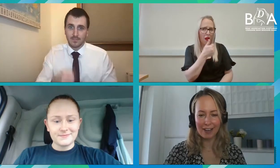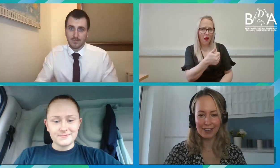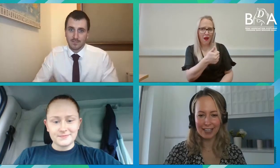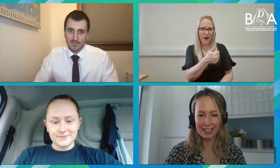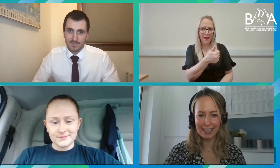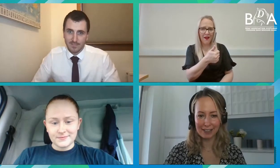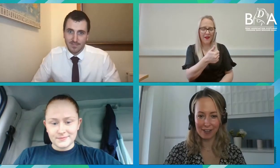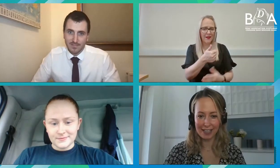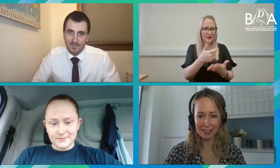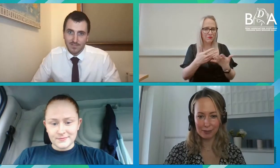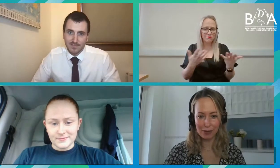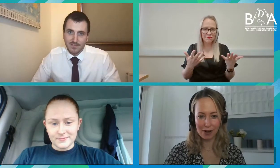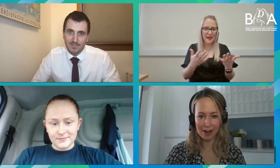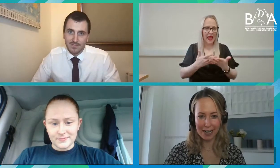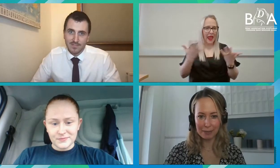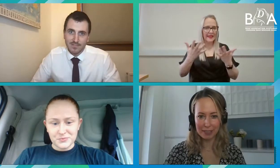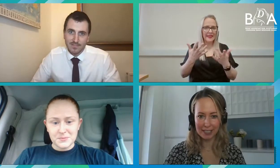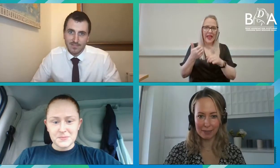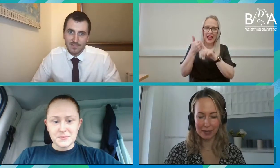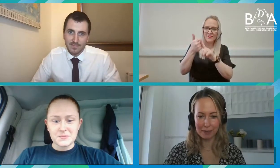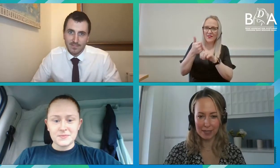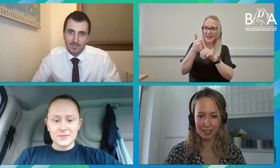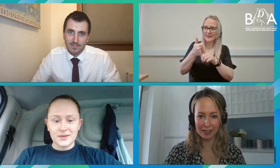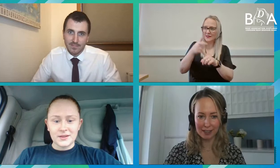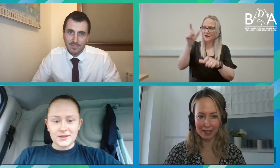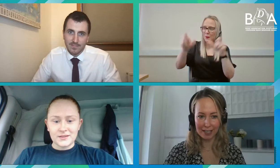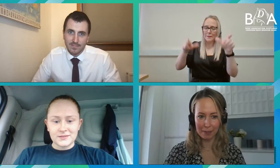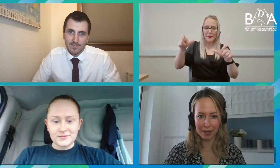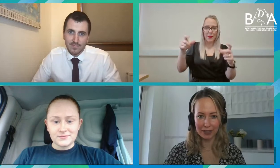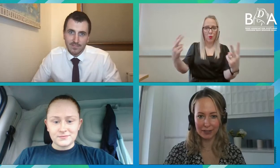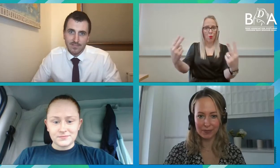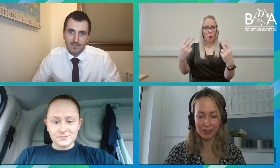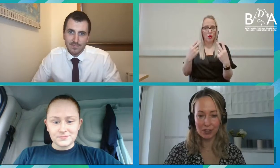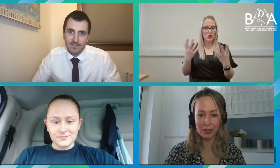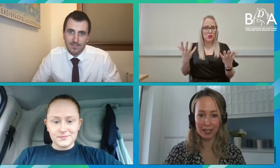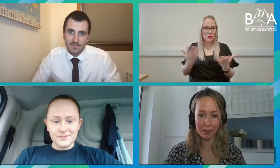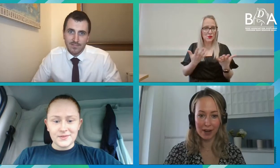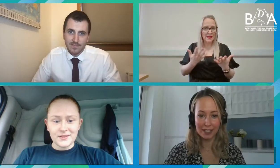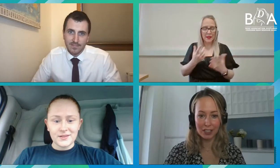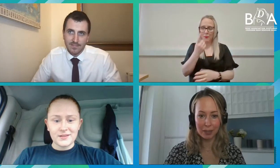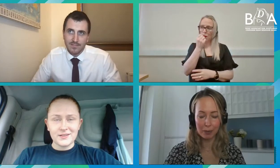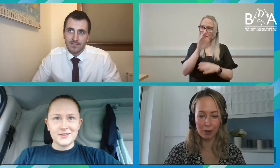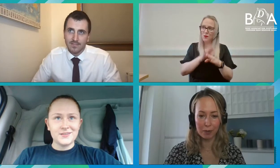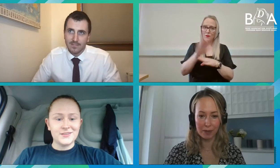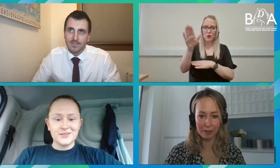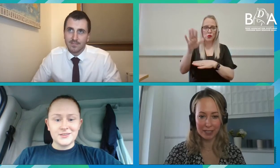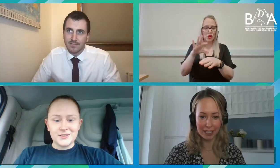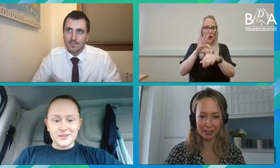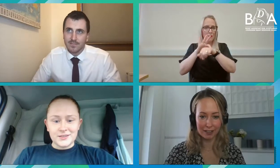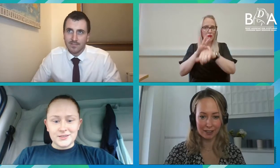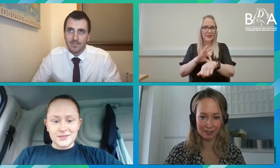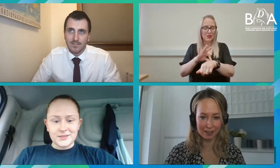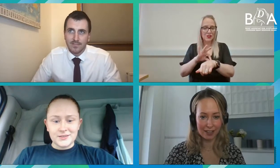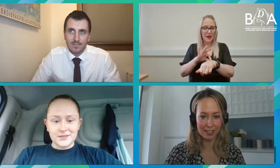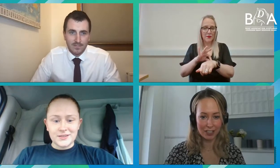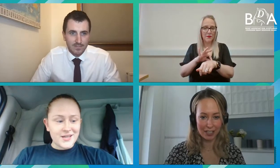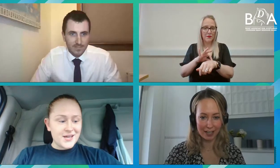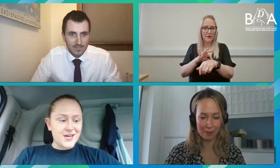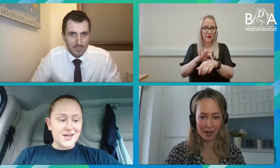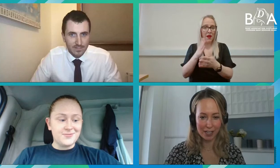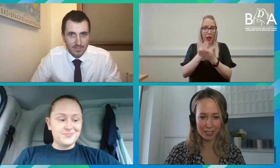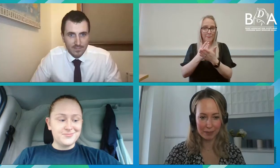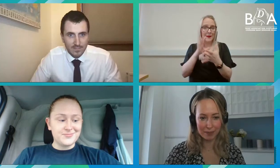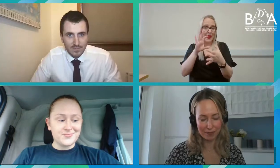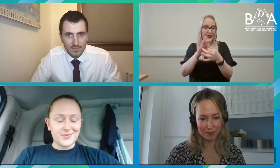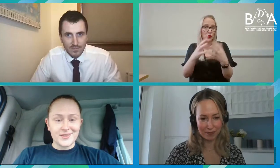Do you have any advice for anybody that might be thinking about doing an apprenticeship or in particular